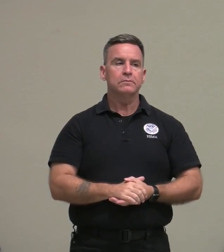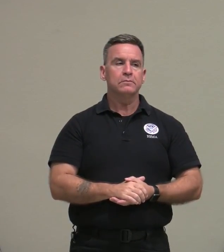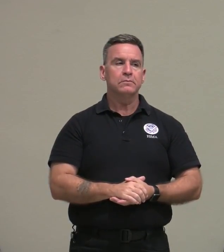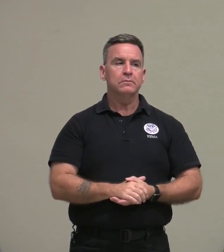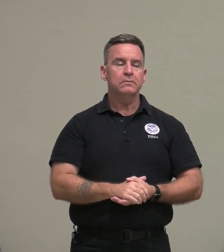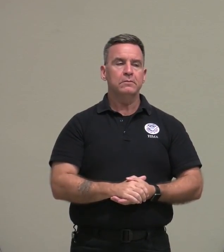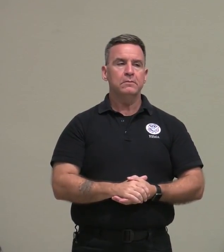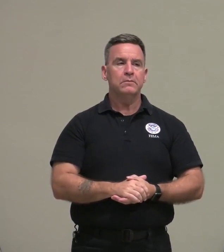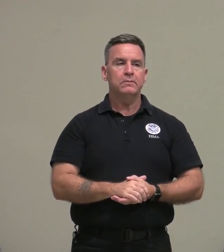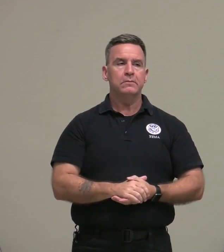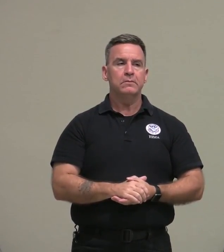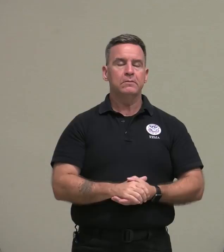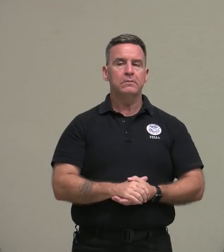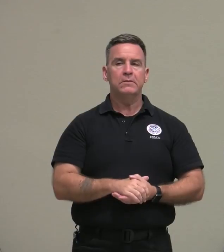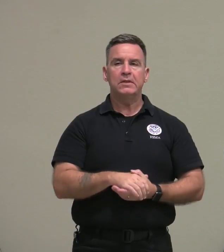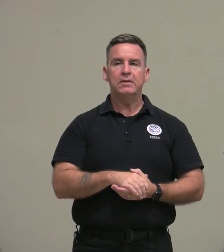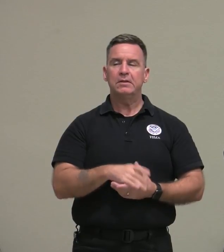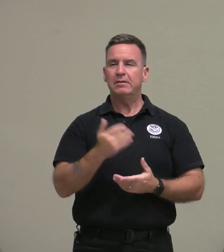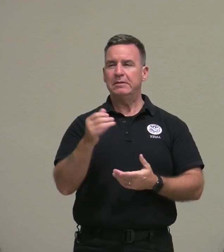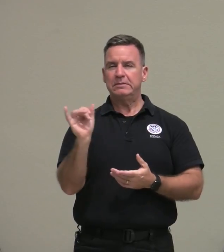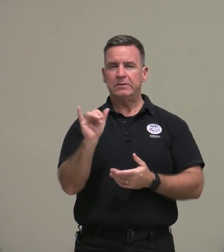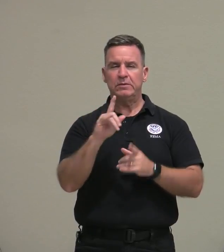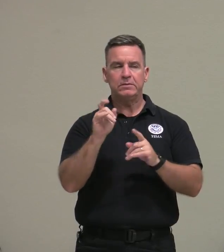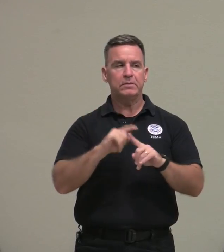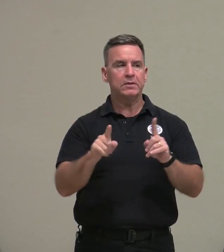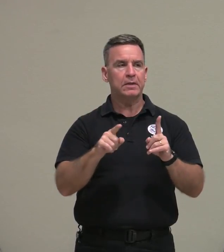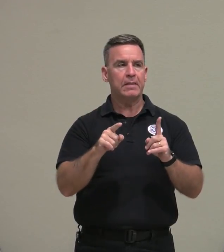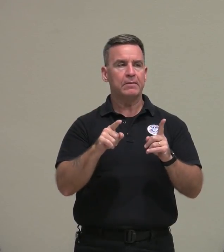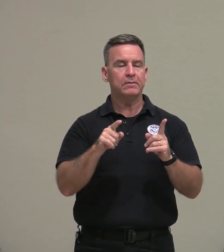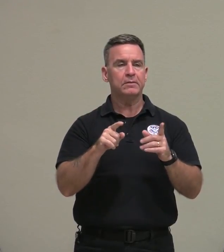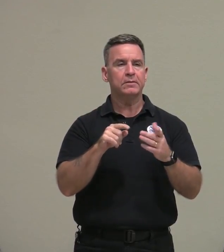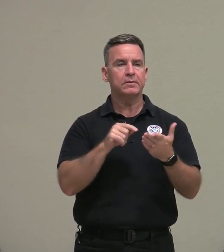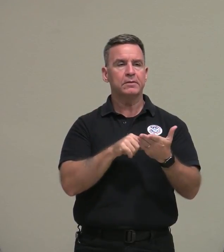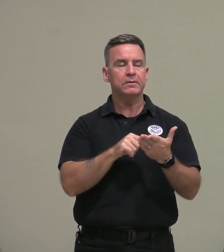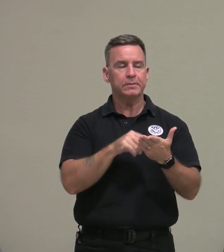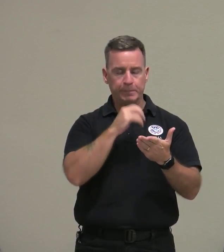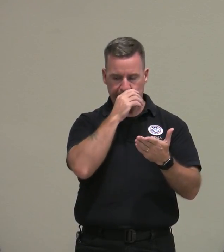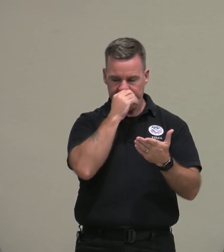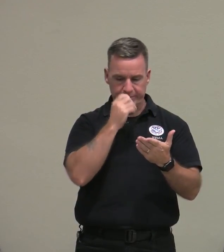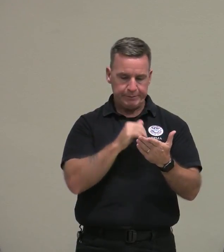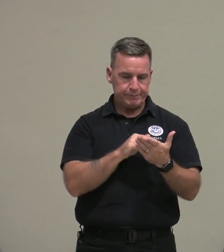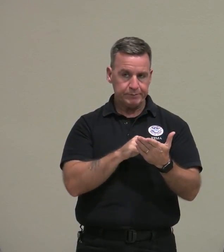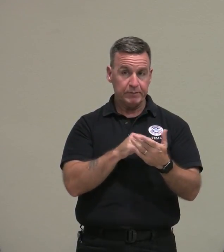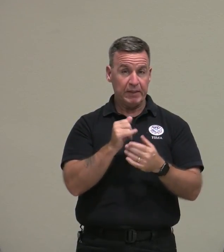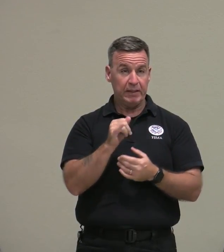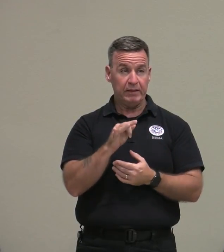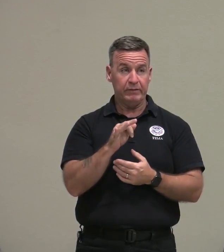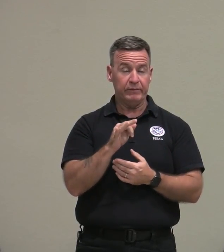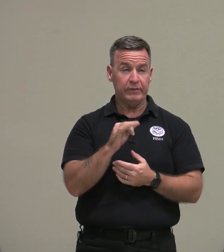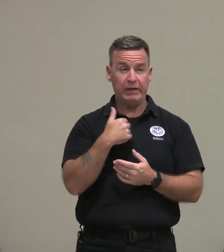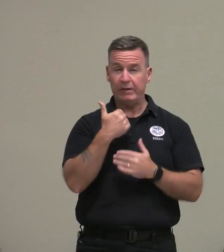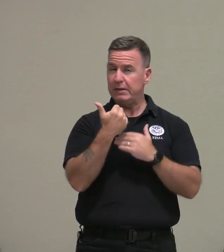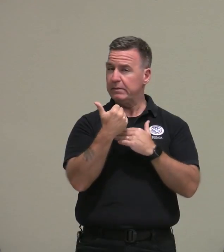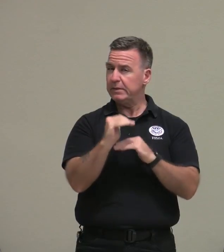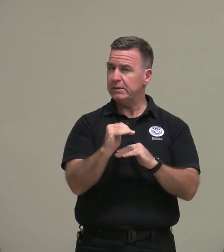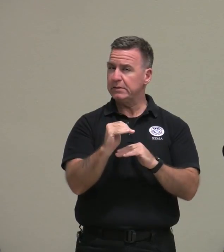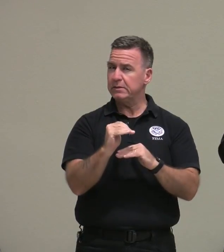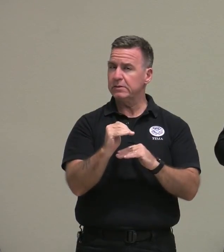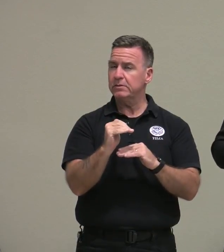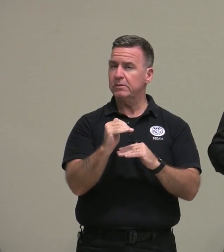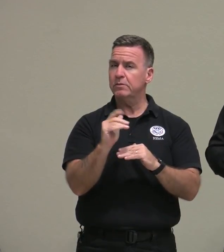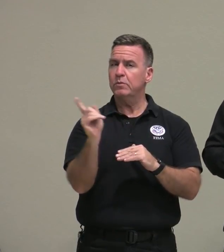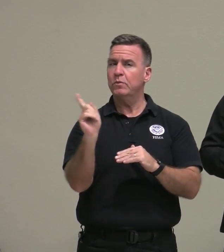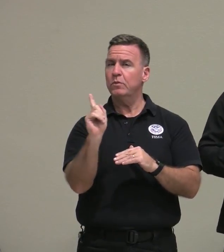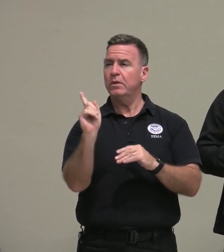Another question was along the same lines but more specific as to if there are any limitations to